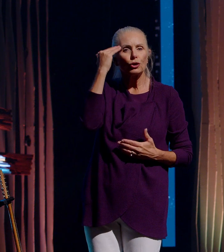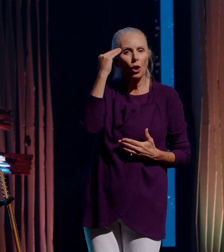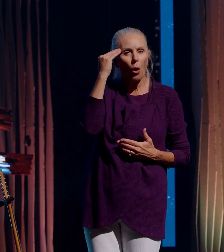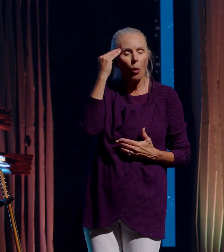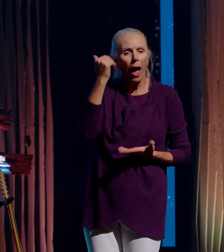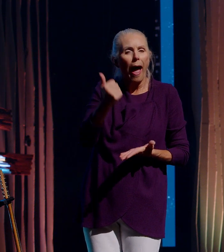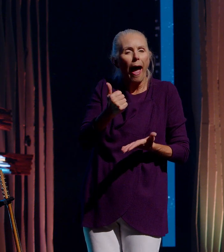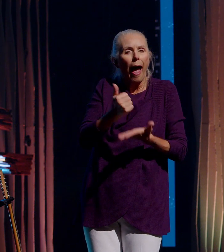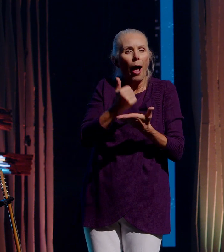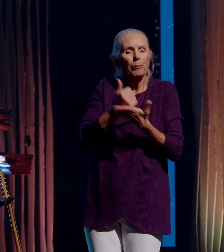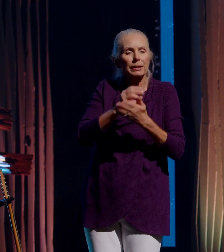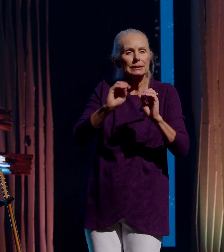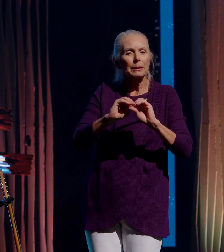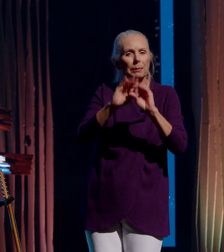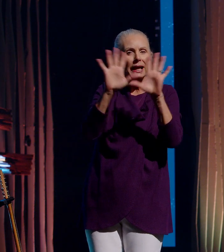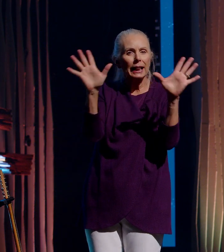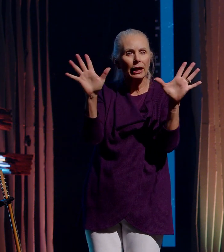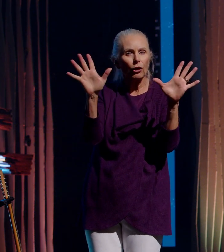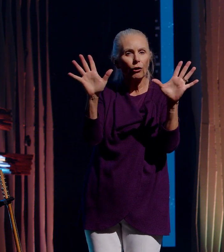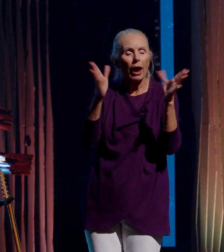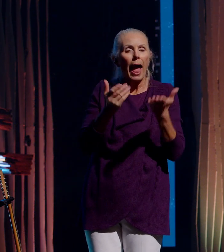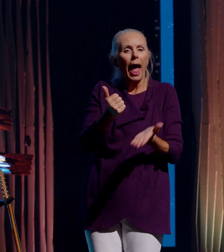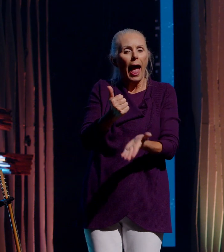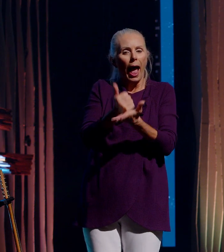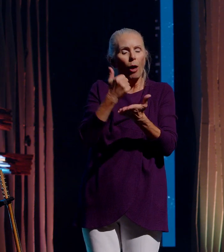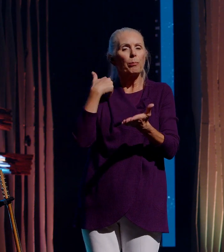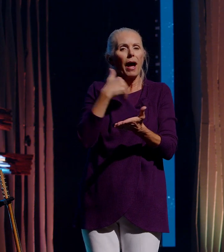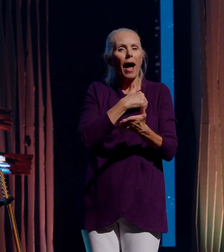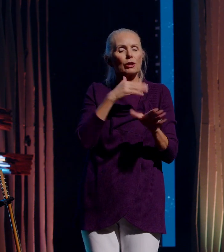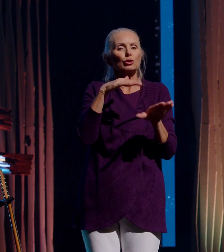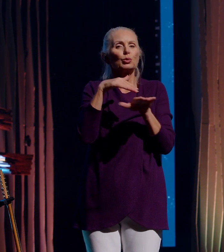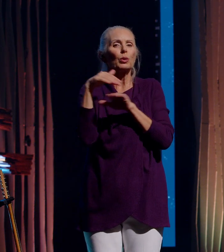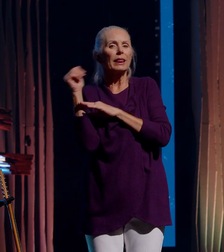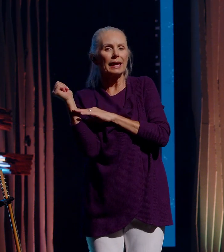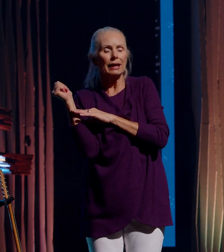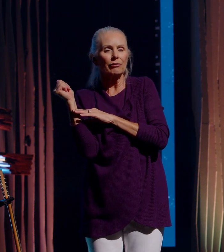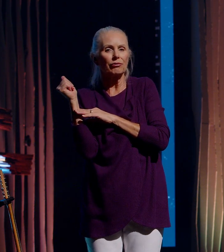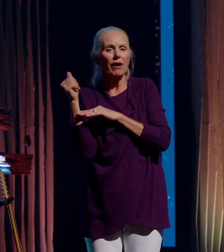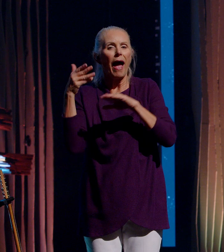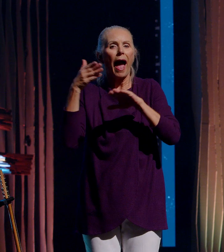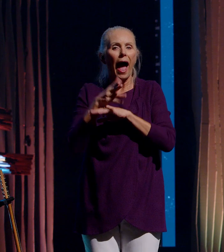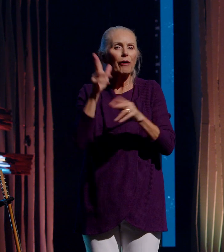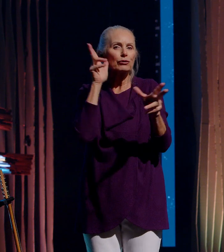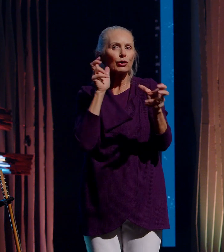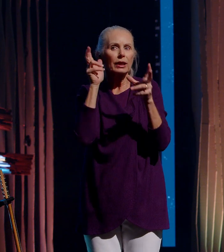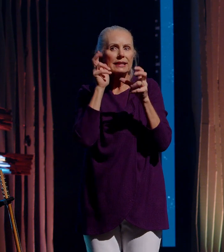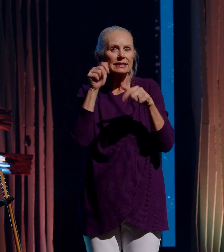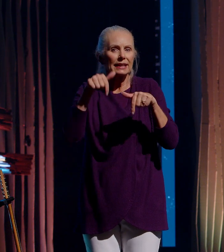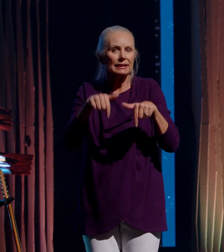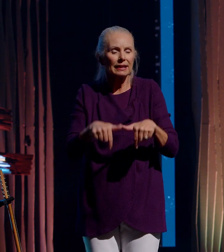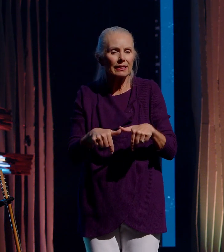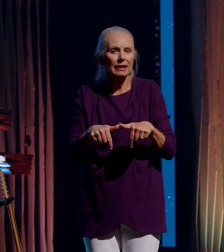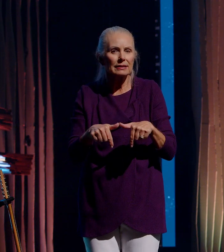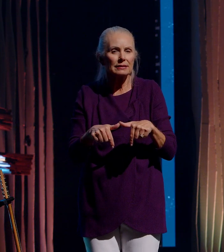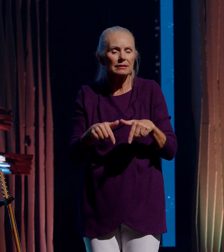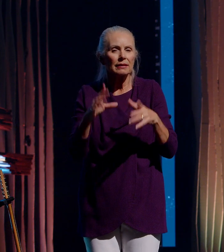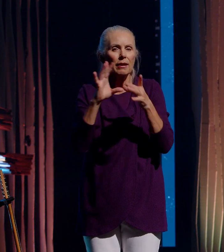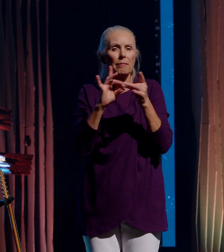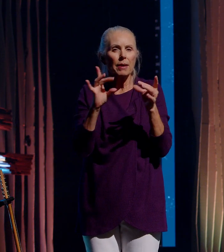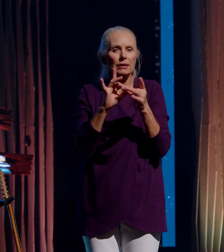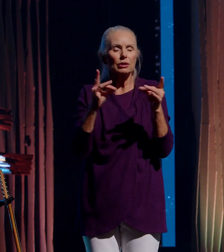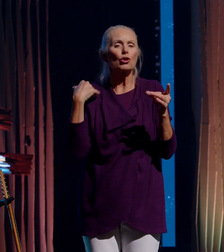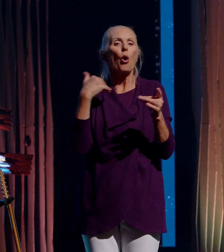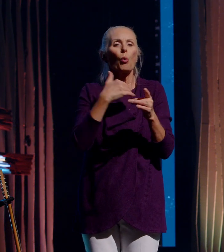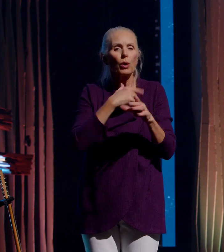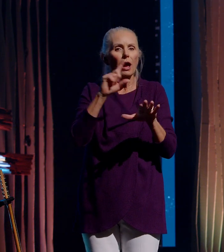clear? Lord, would we not walk out this room the same way that we walked in, but Lord, would we walk out more like you, challenged